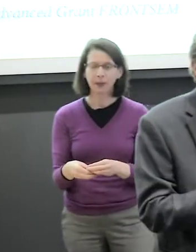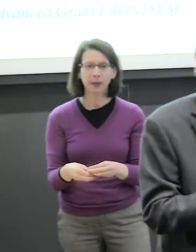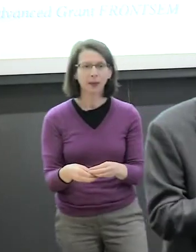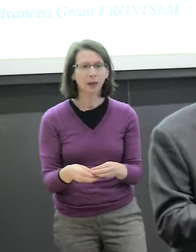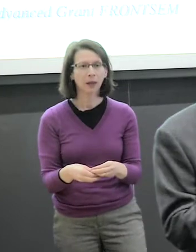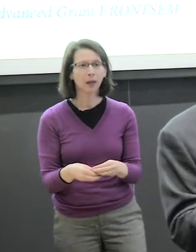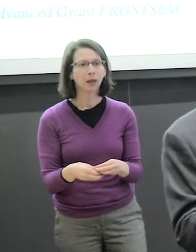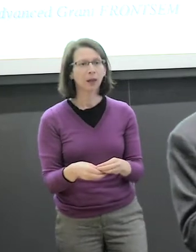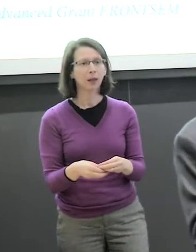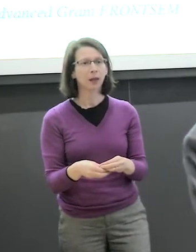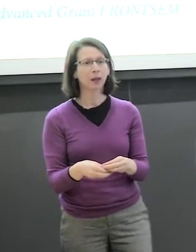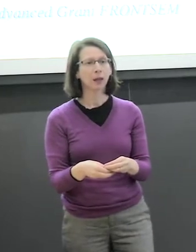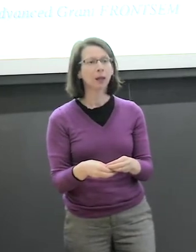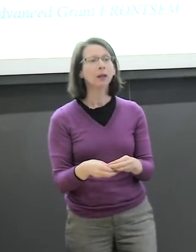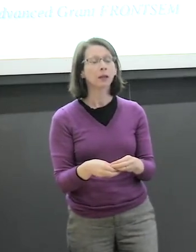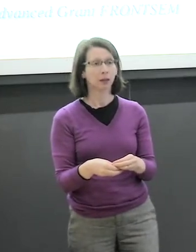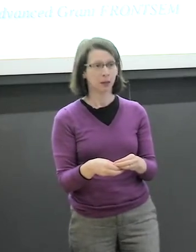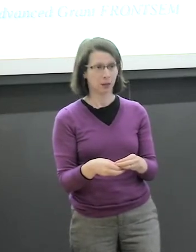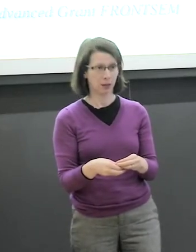trait.